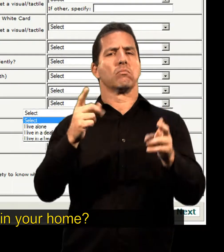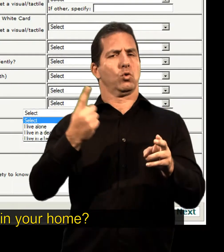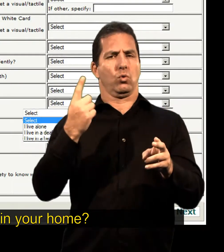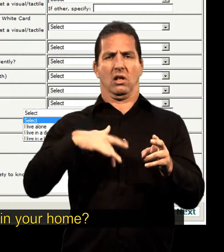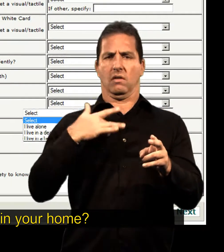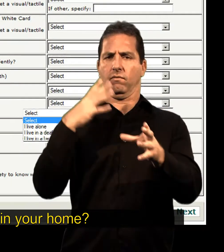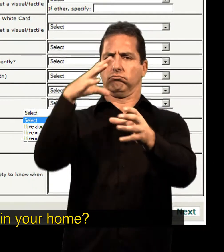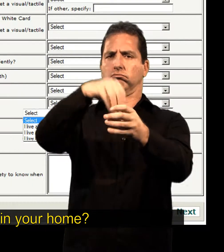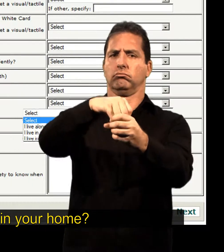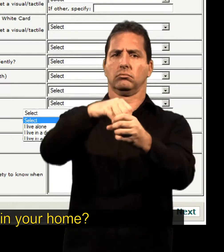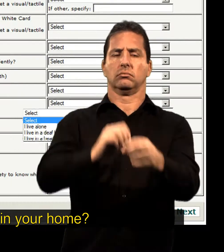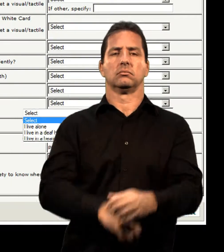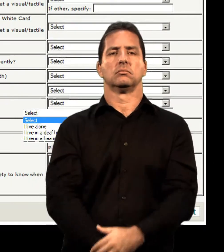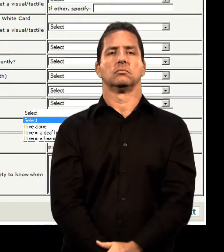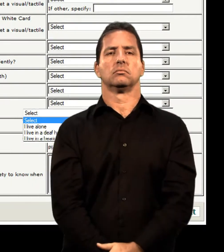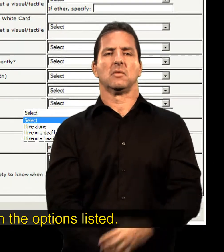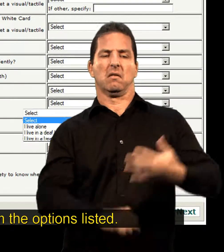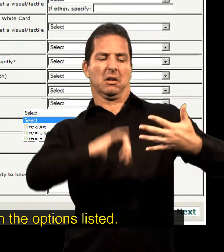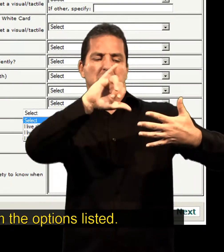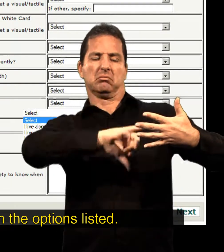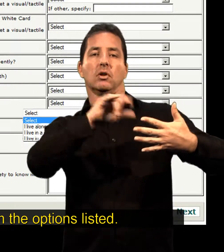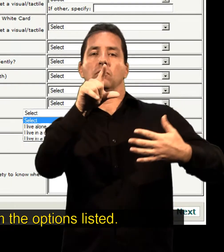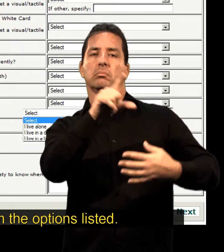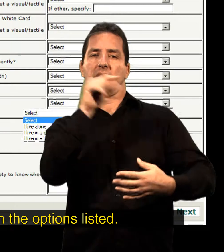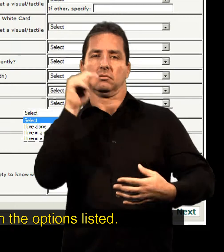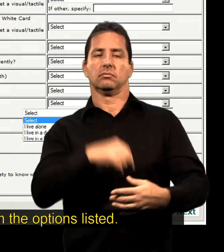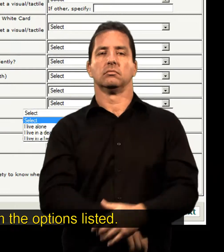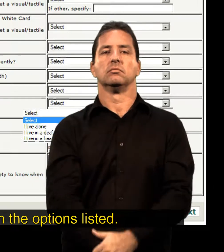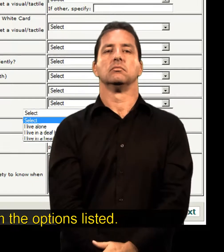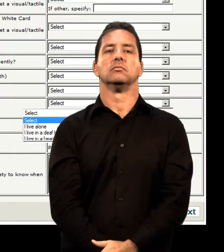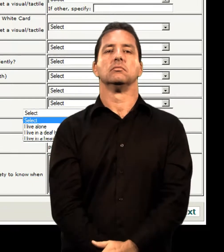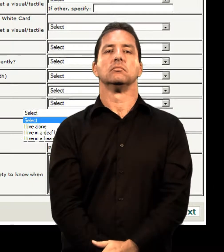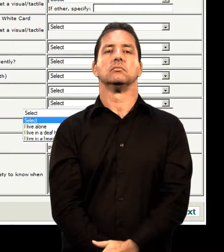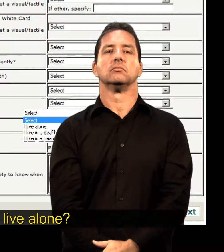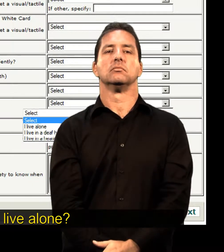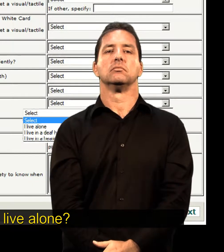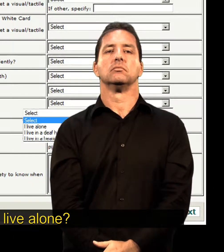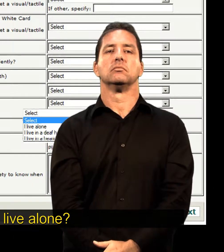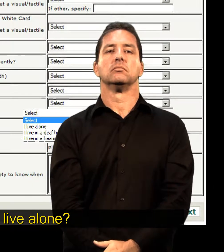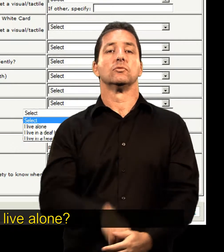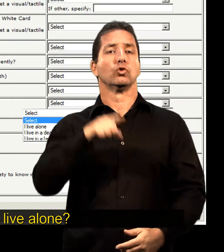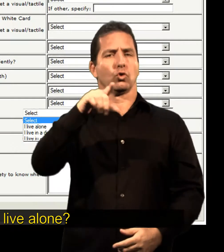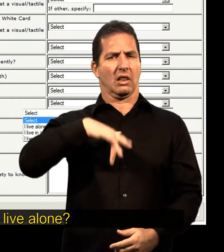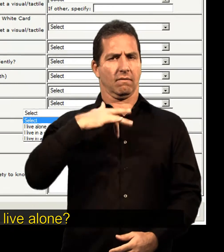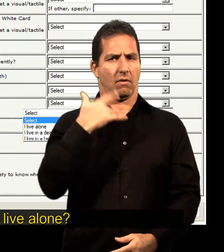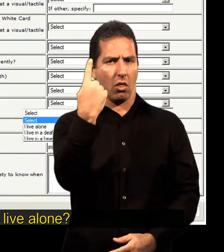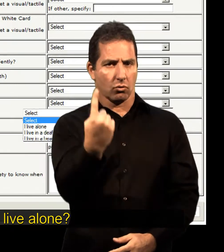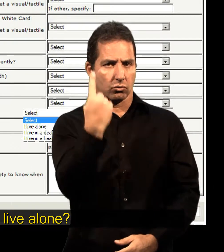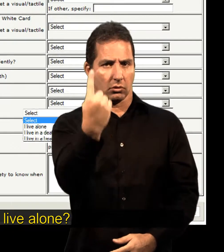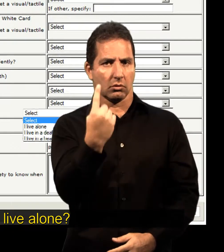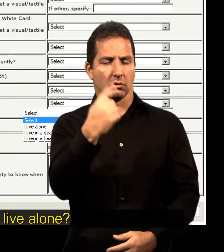Who lives in your home? Select one from the options listed. Do you live